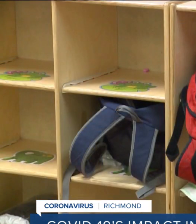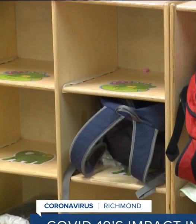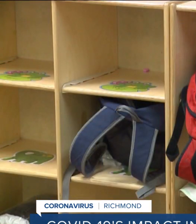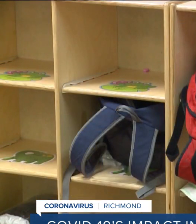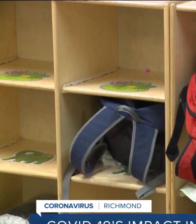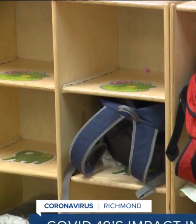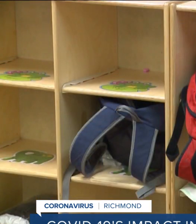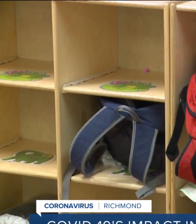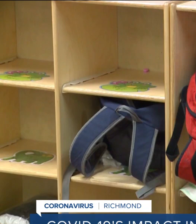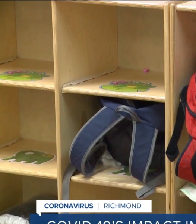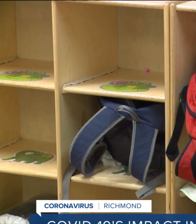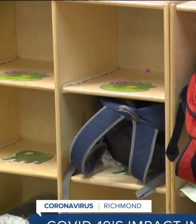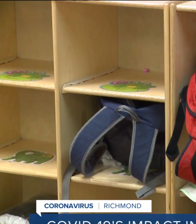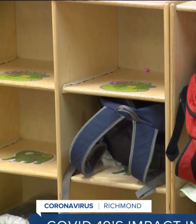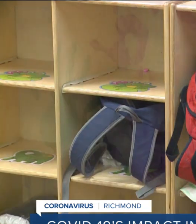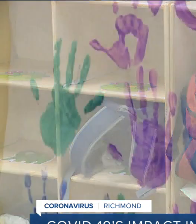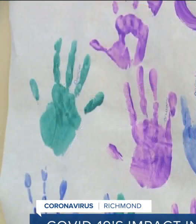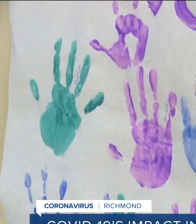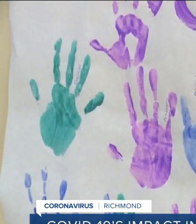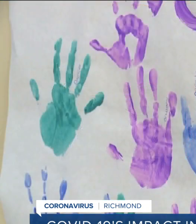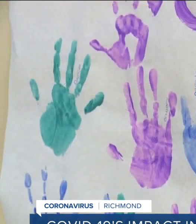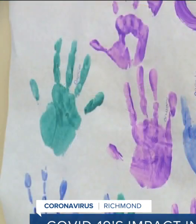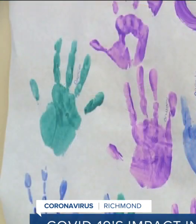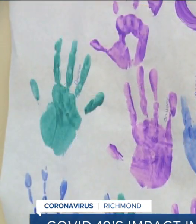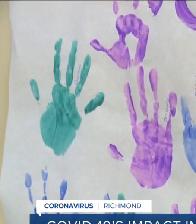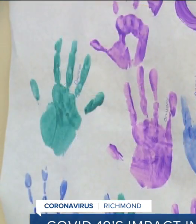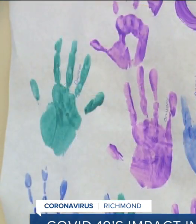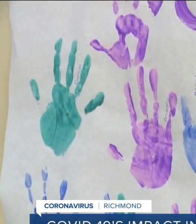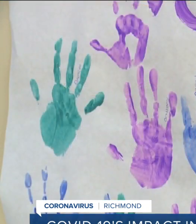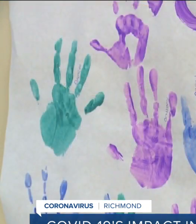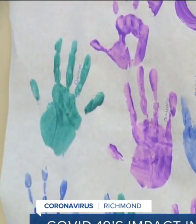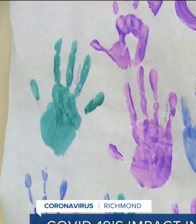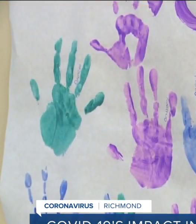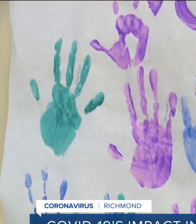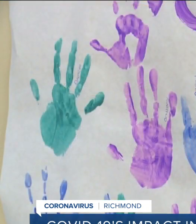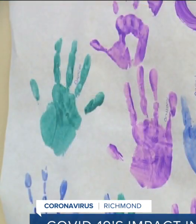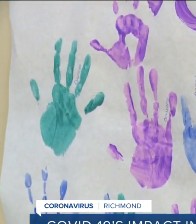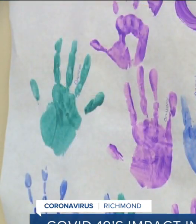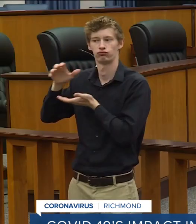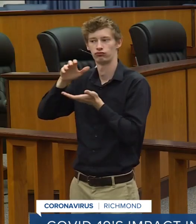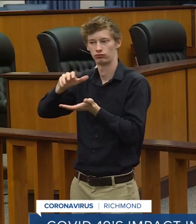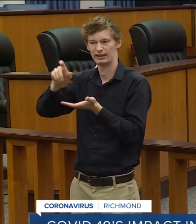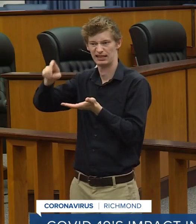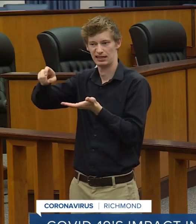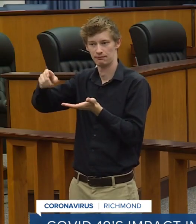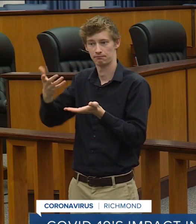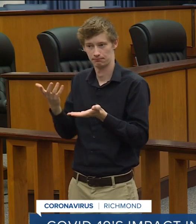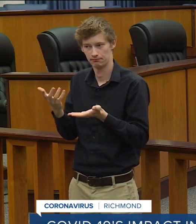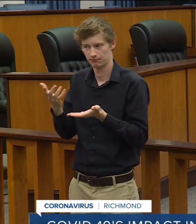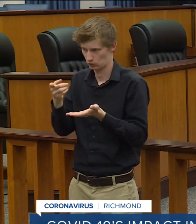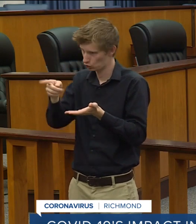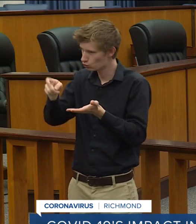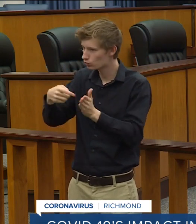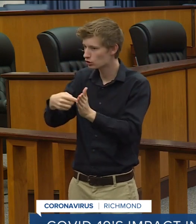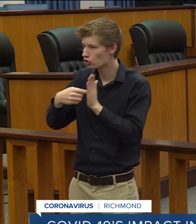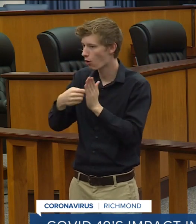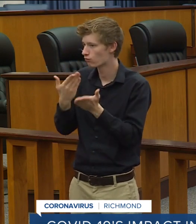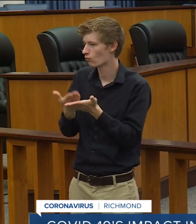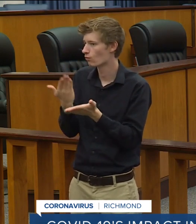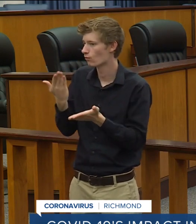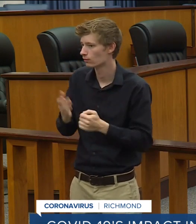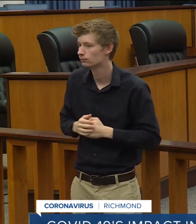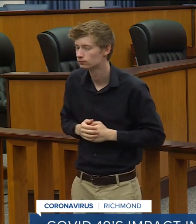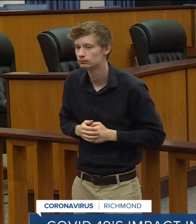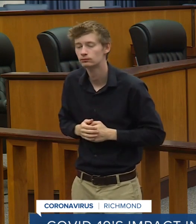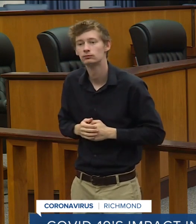child care centers expand their capacity and will start taking applications on Friday. These funds will strengthen our neighborhood